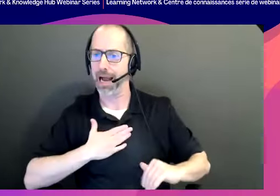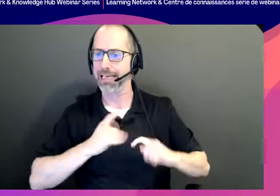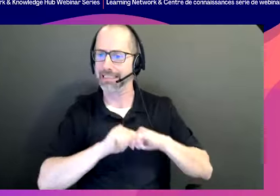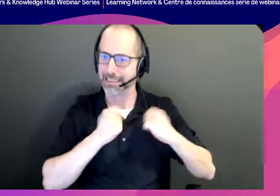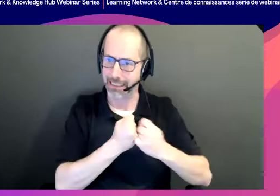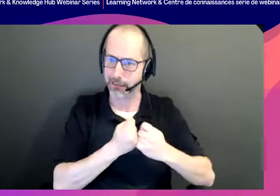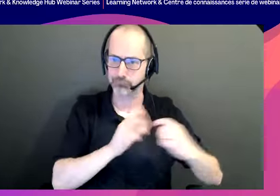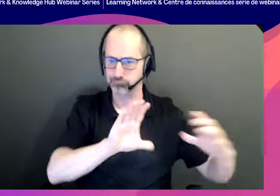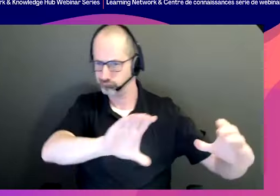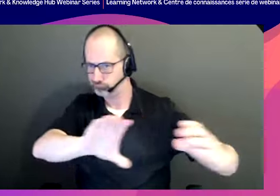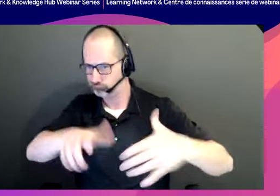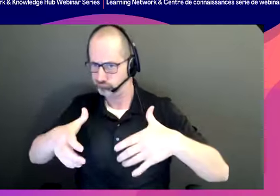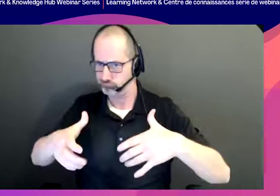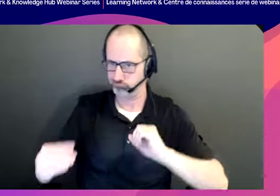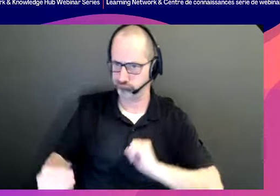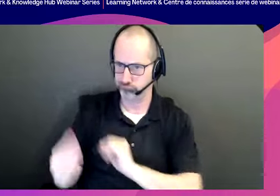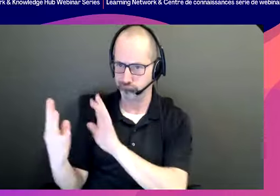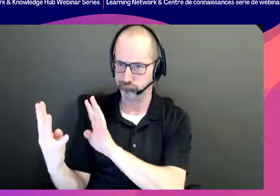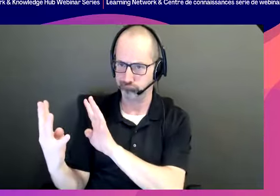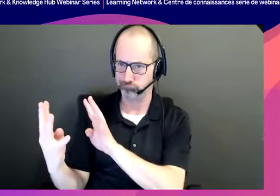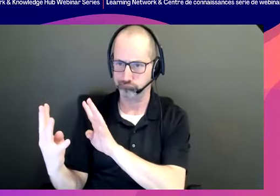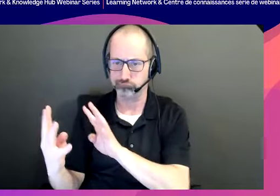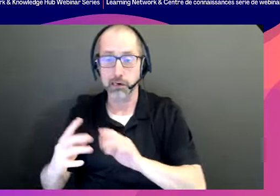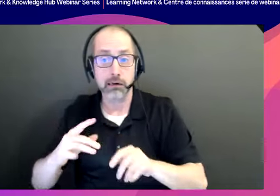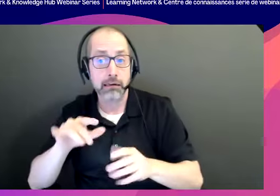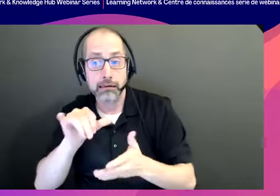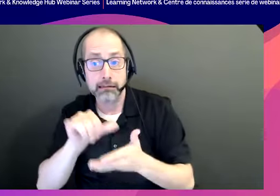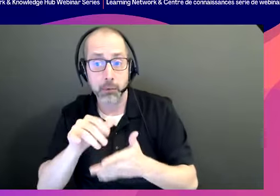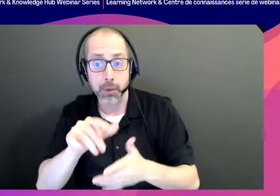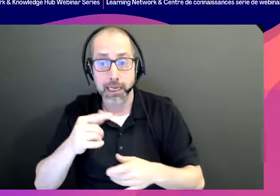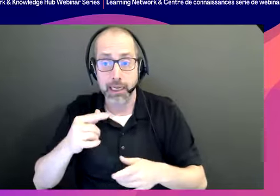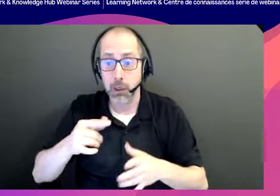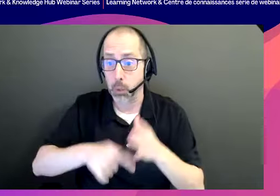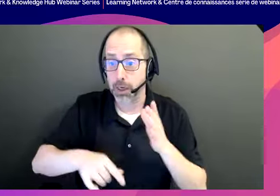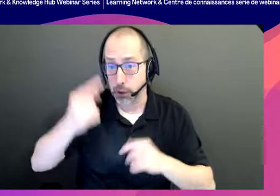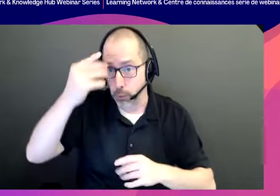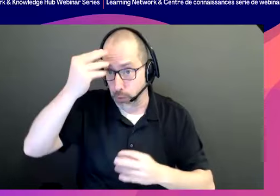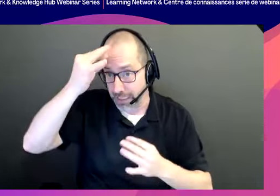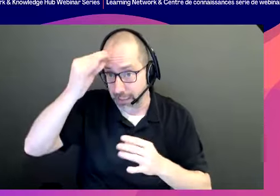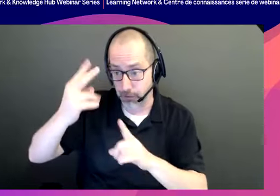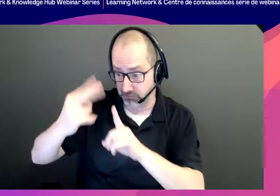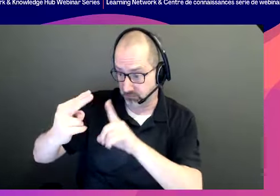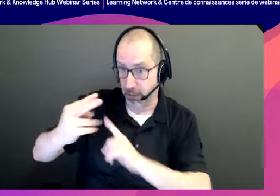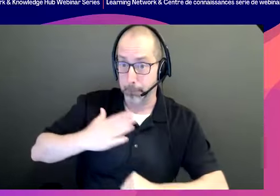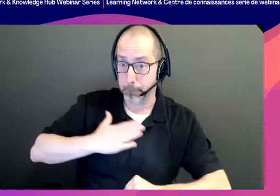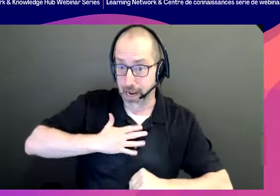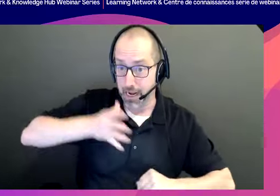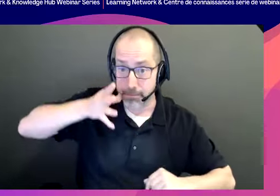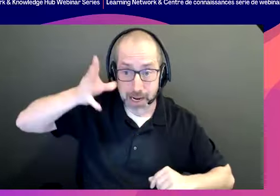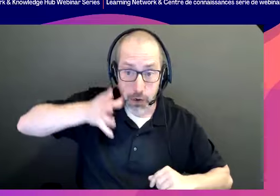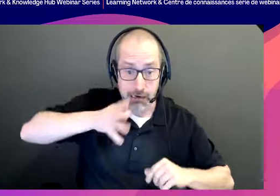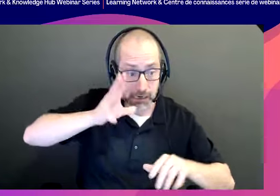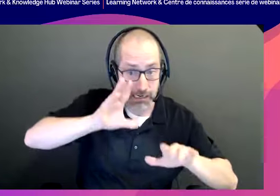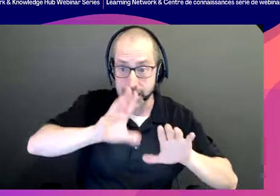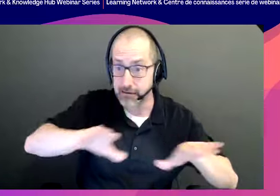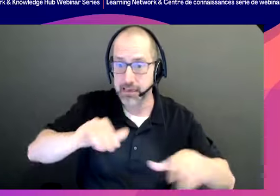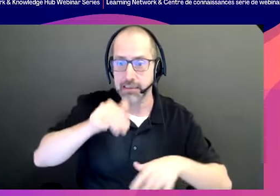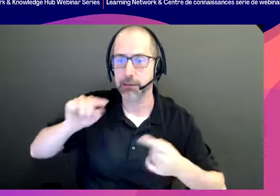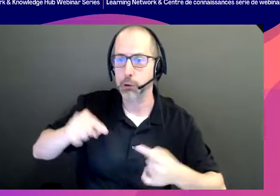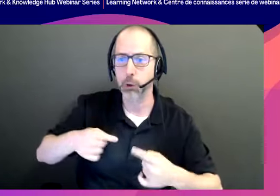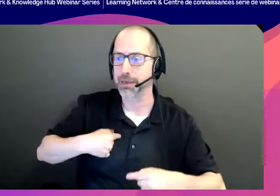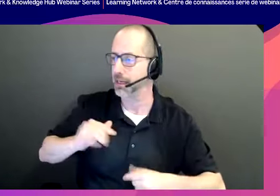That way, what you think about my parenting doesn't hurt me. What you think about the way I'm living doesn't